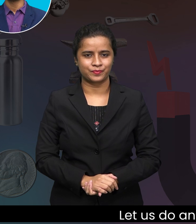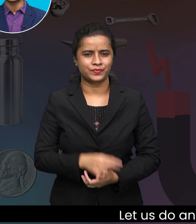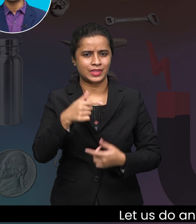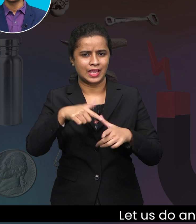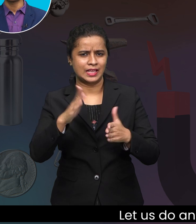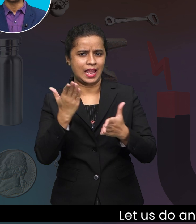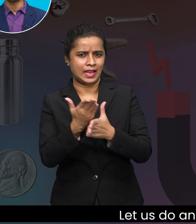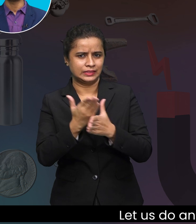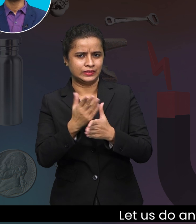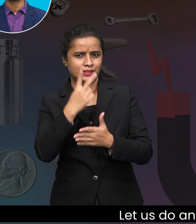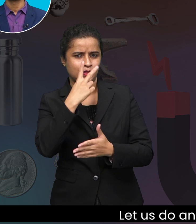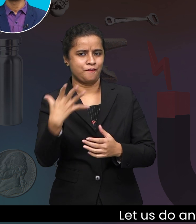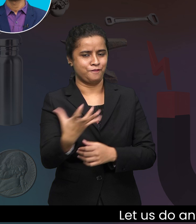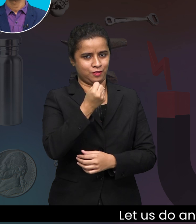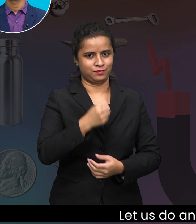Let us do an activity to find it out.